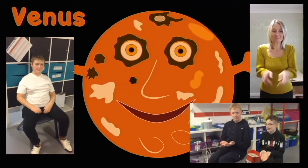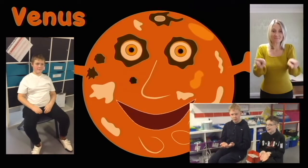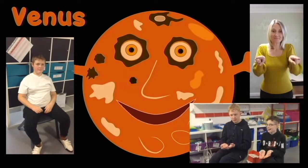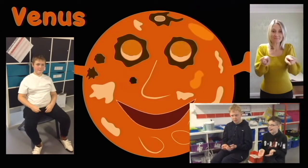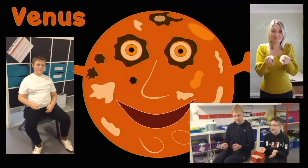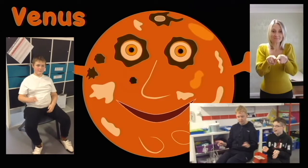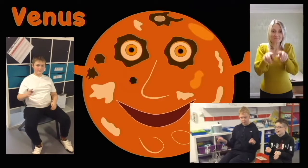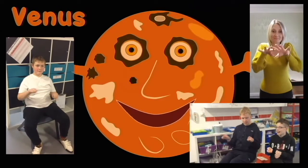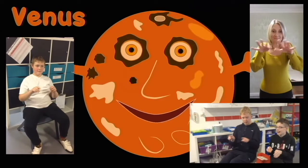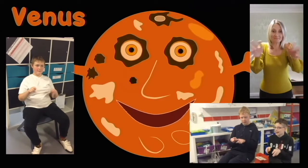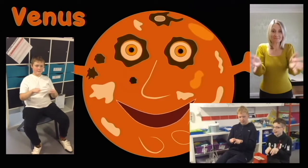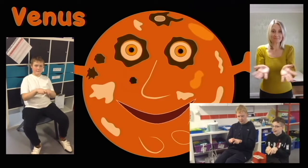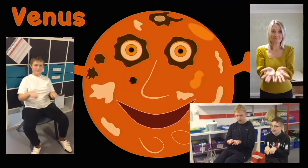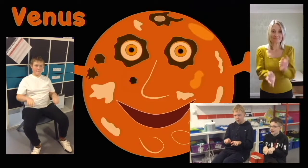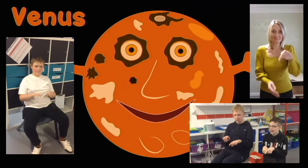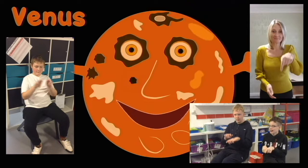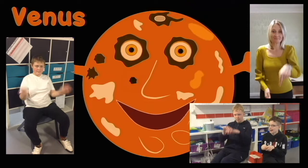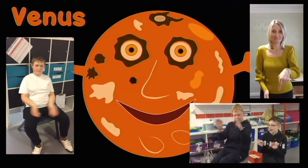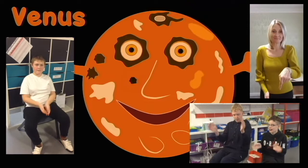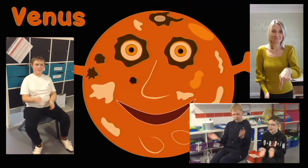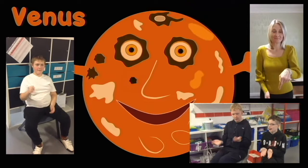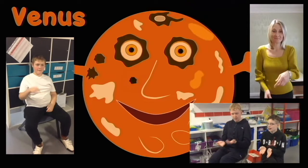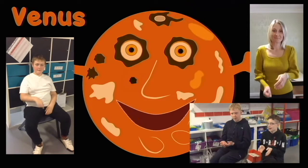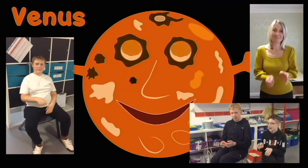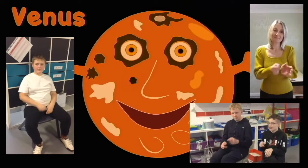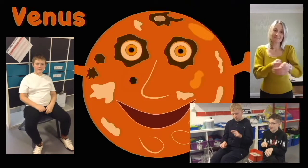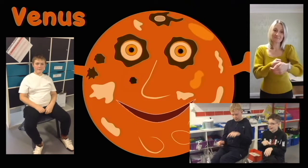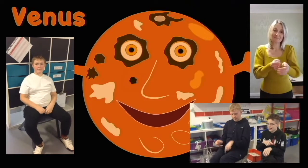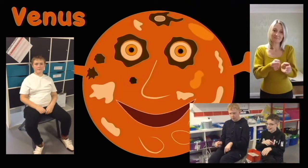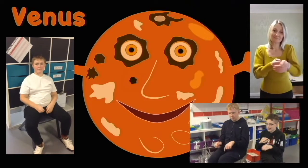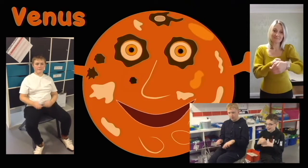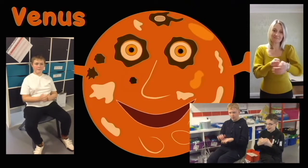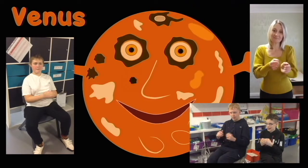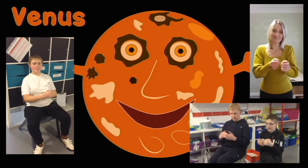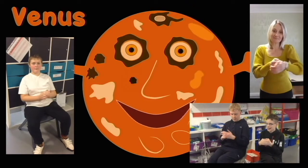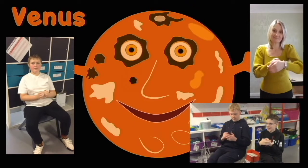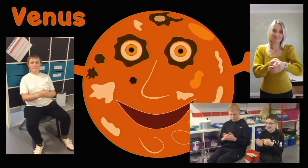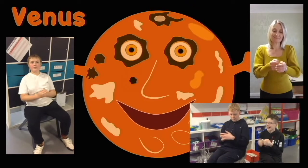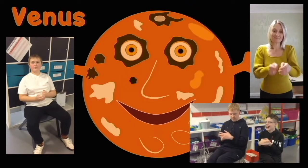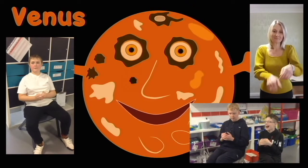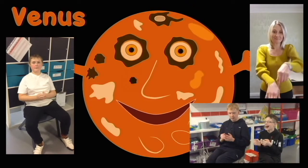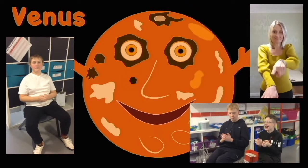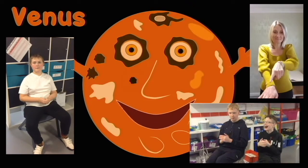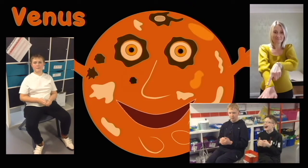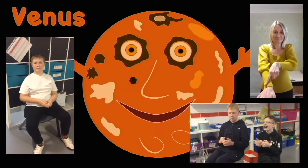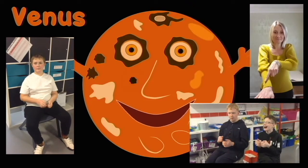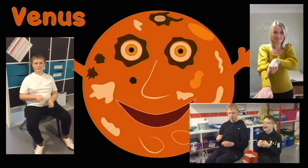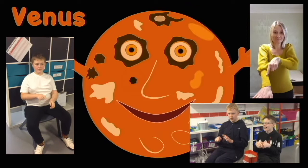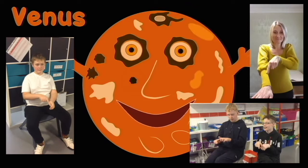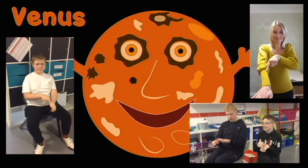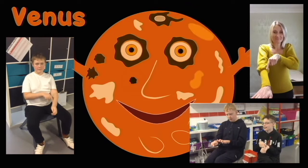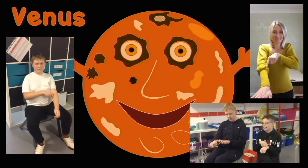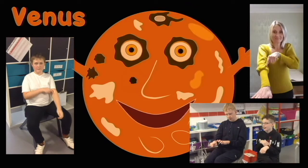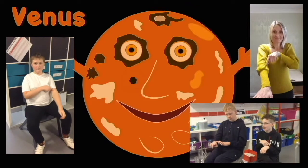I'm the same size as the Earth, but I spin the other way and much more